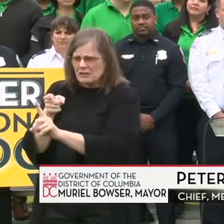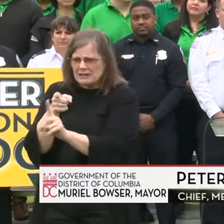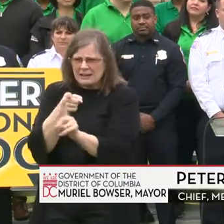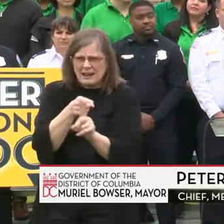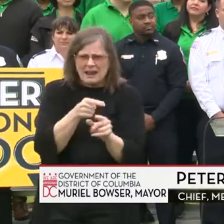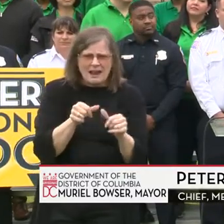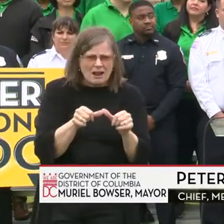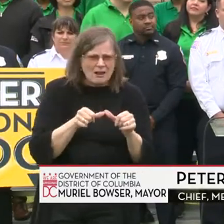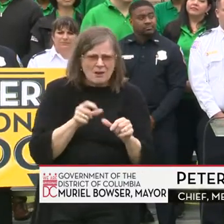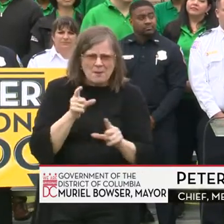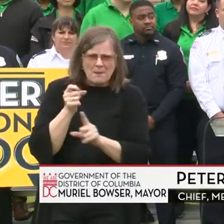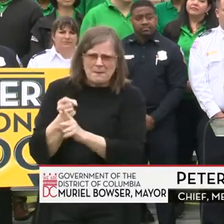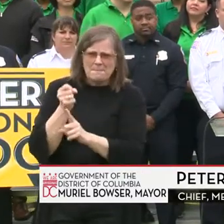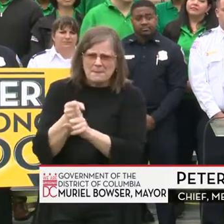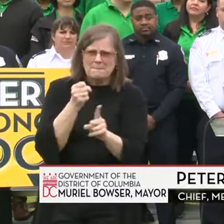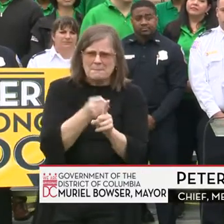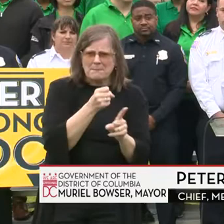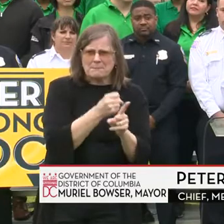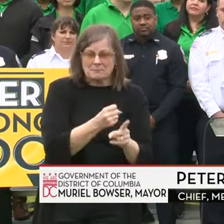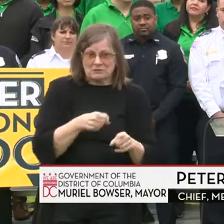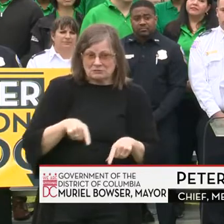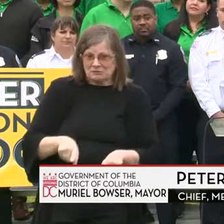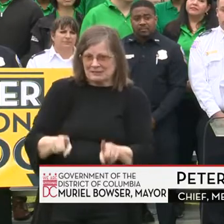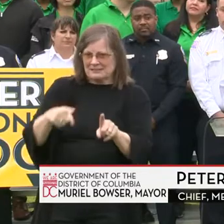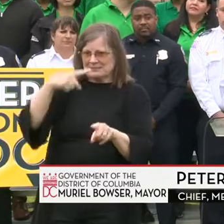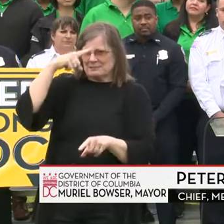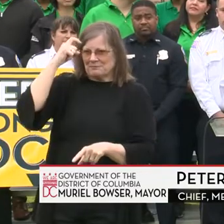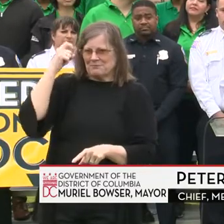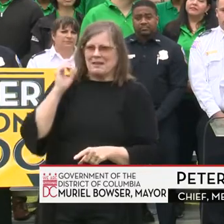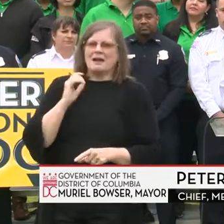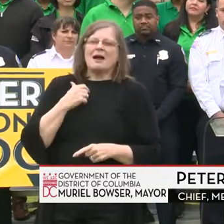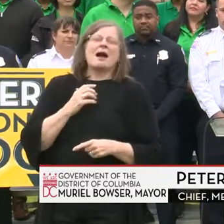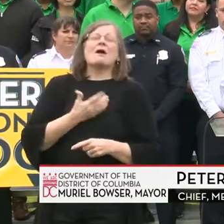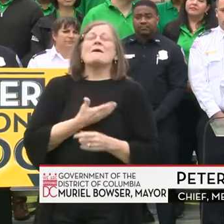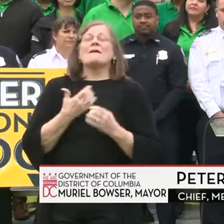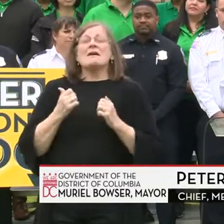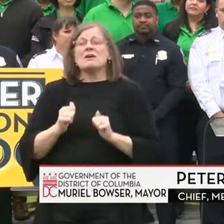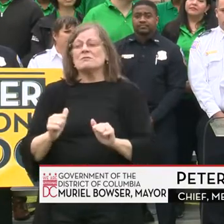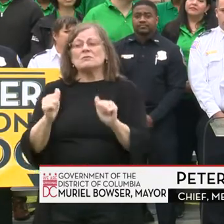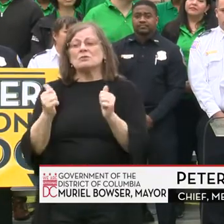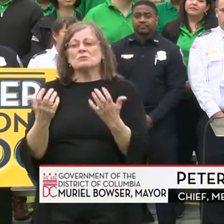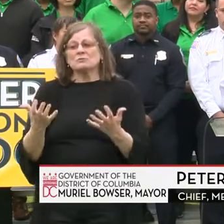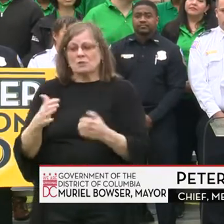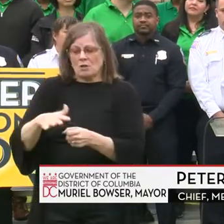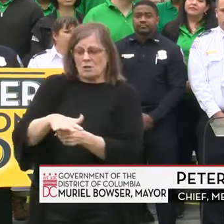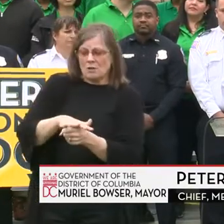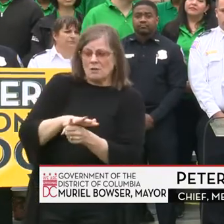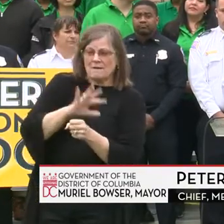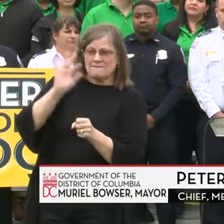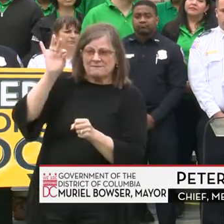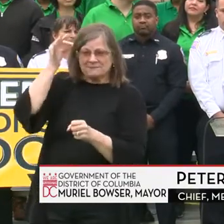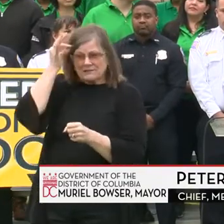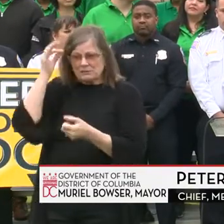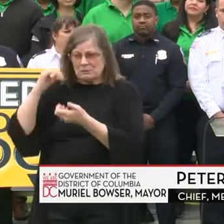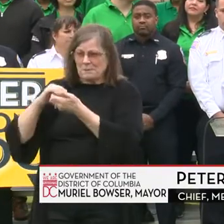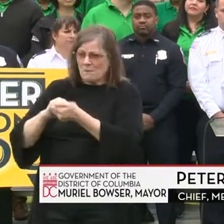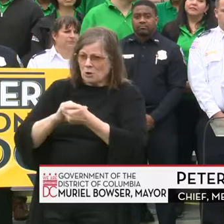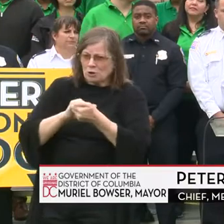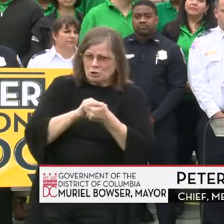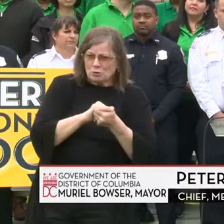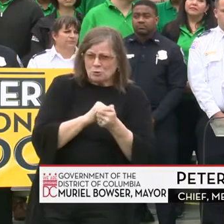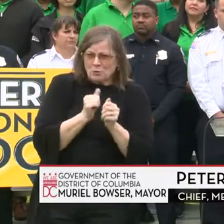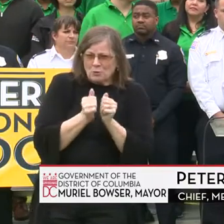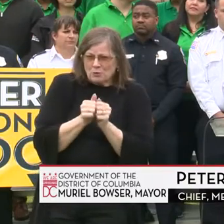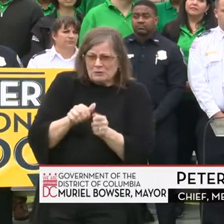summer. It's because of the coordinated efforts we have with our local, federal, and community partners, combined with strategic